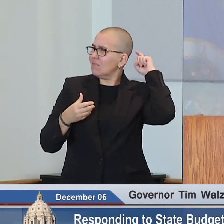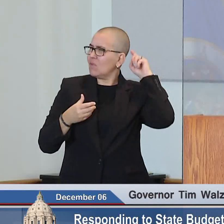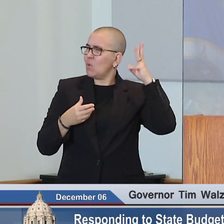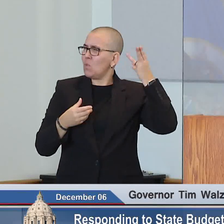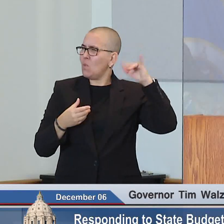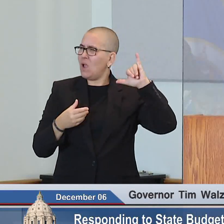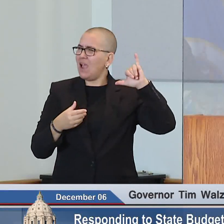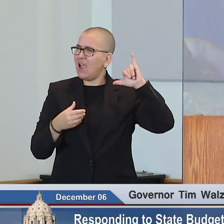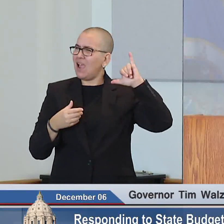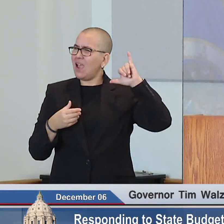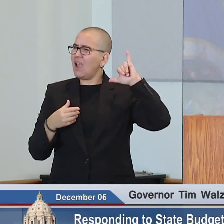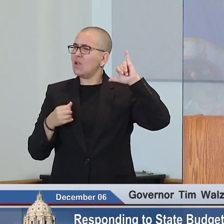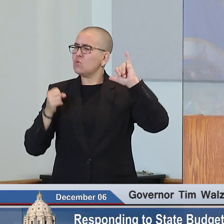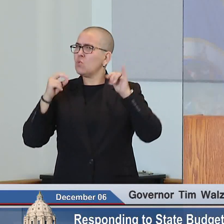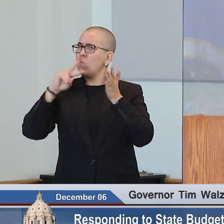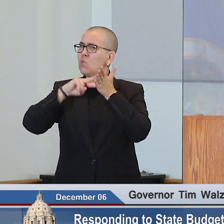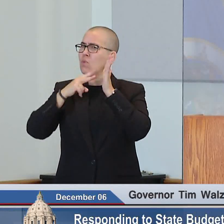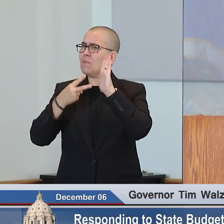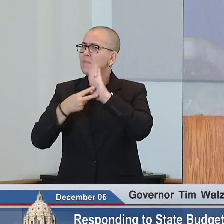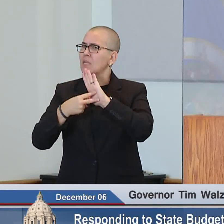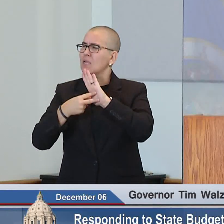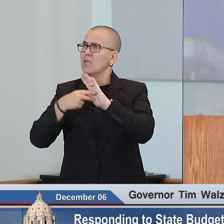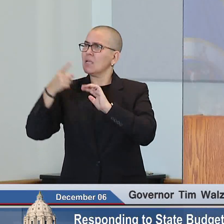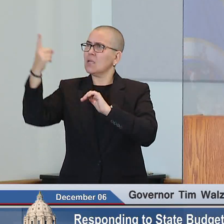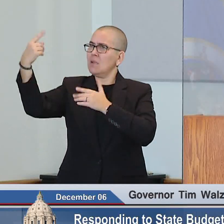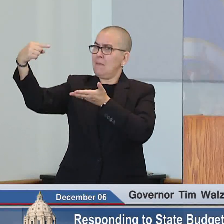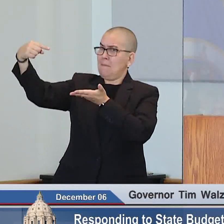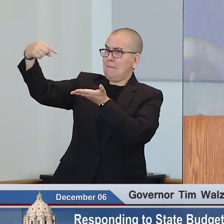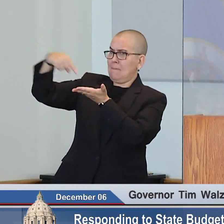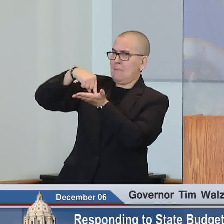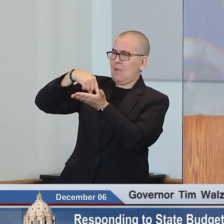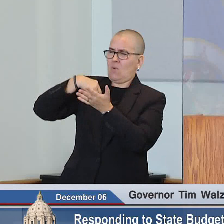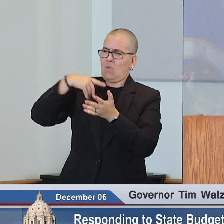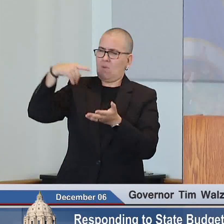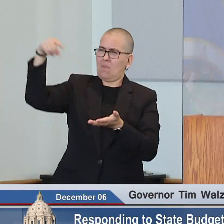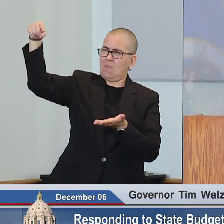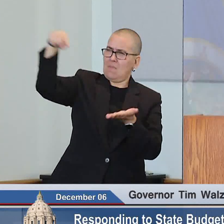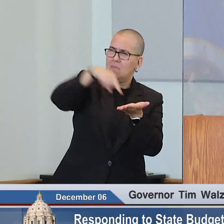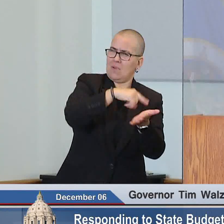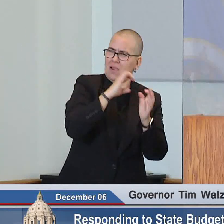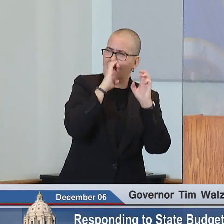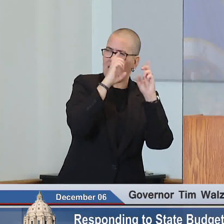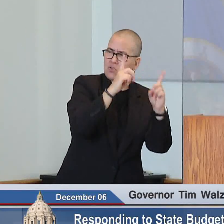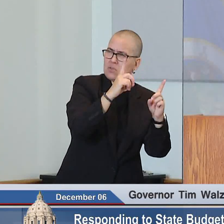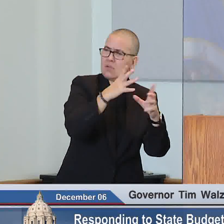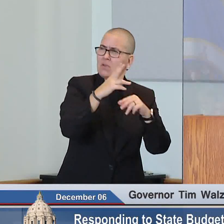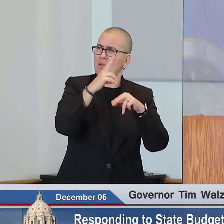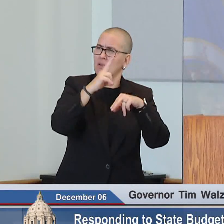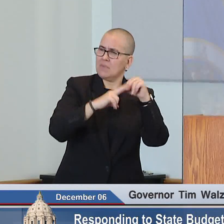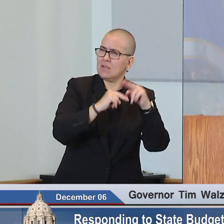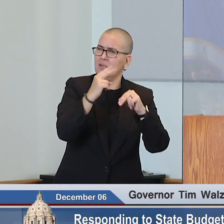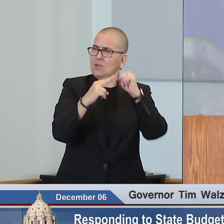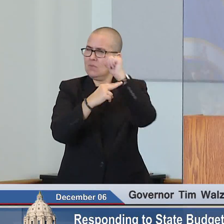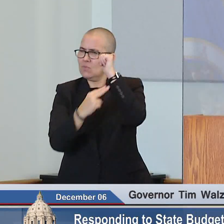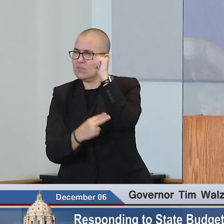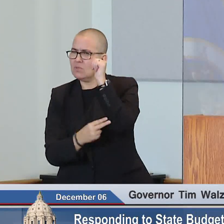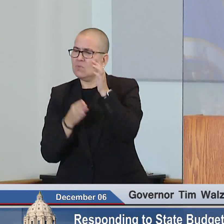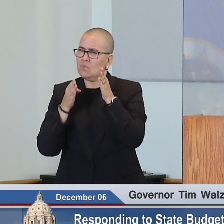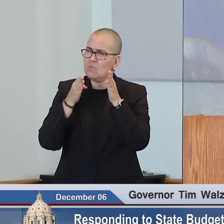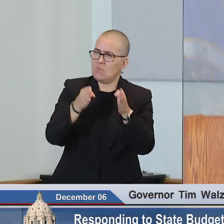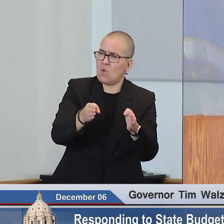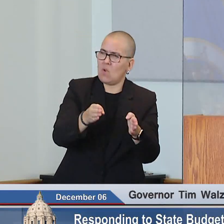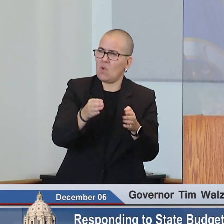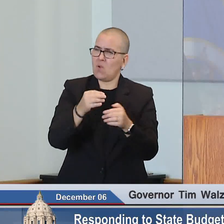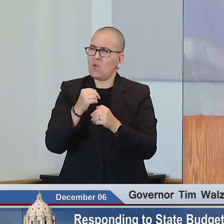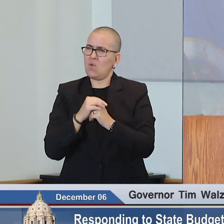fund education, and they're going to try and reduce costs. They're going to do some infrastructure. Those are all things that we would obviously support. But I would think that there's two